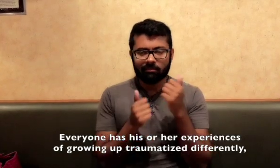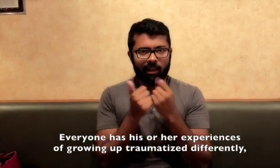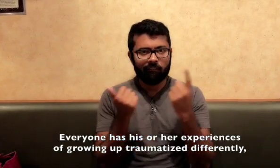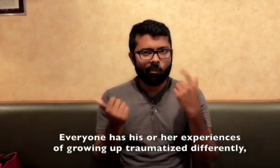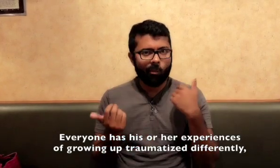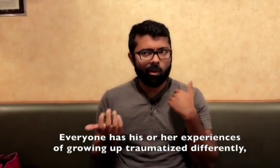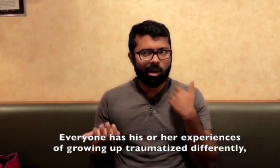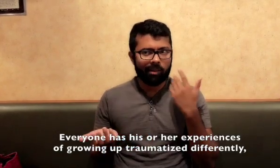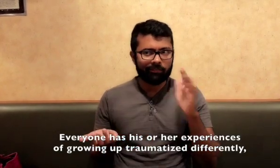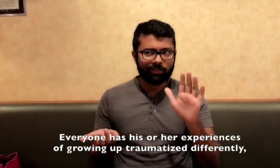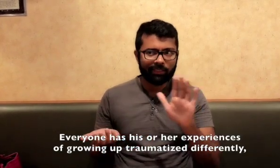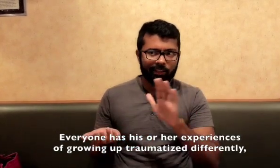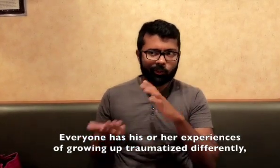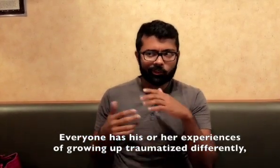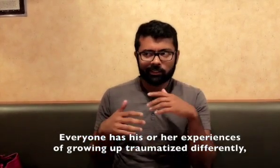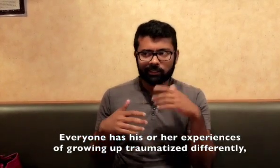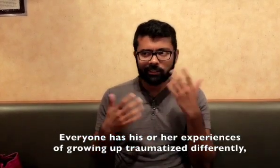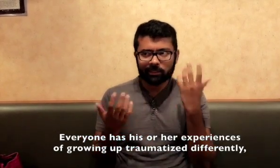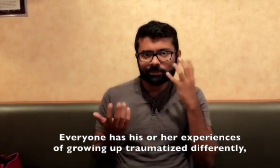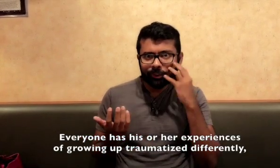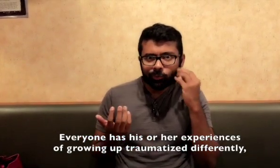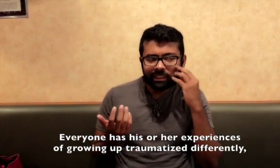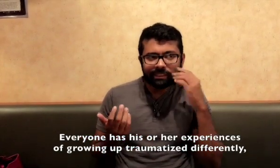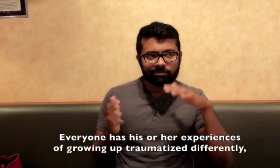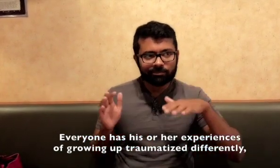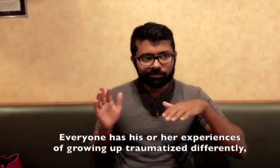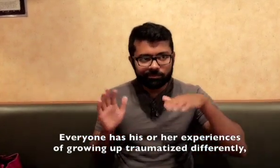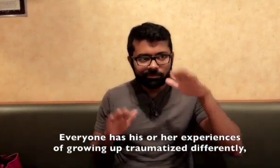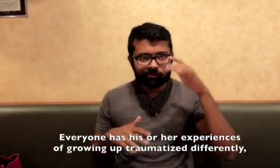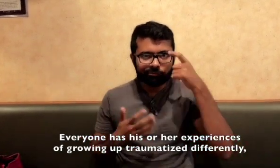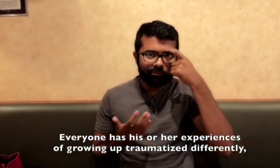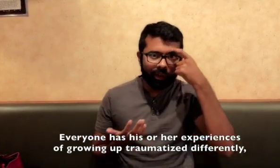Well, everyone has their own experiences of growing up traumatized differently.